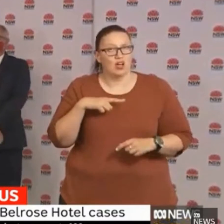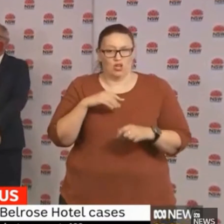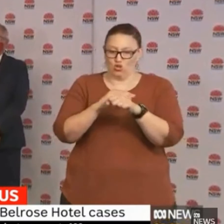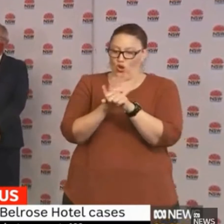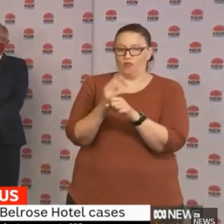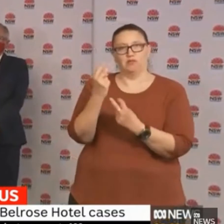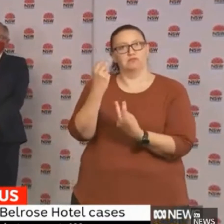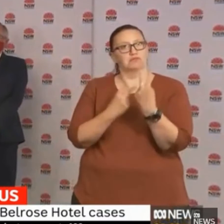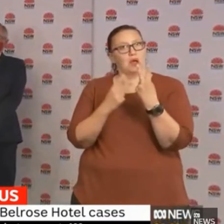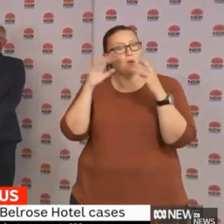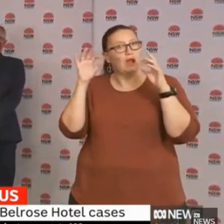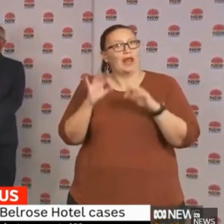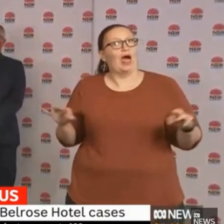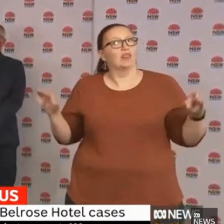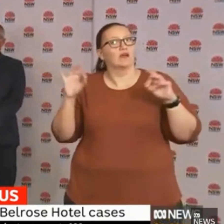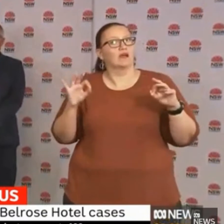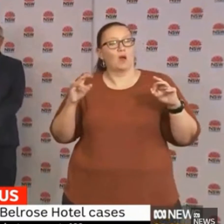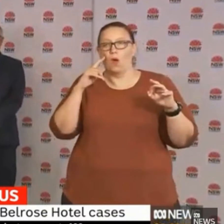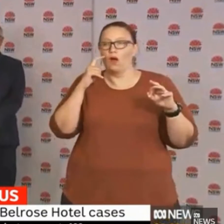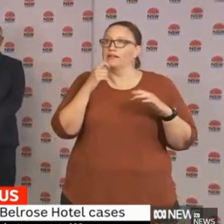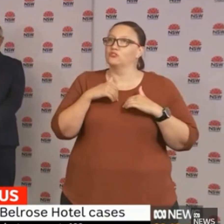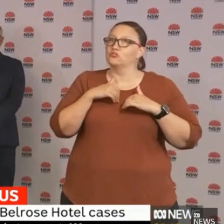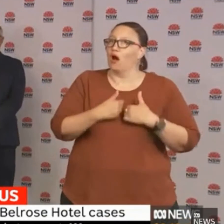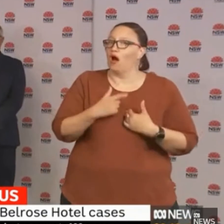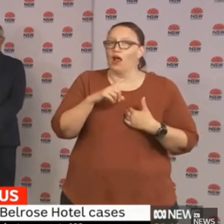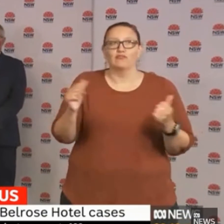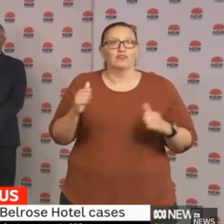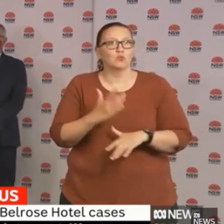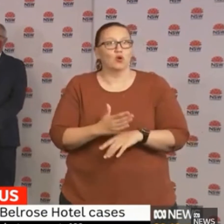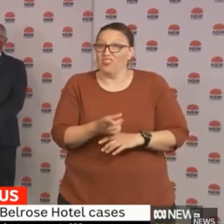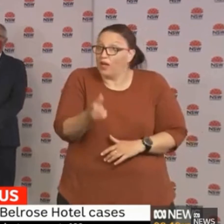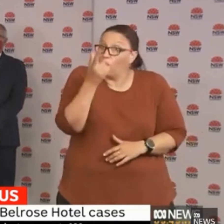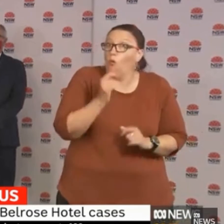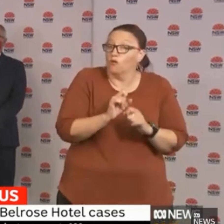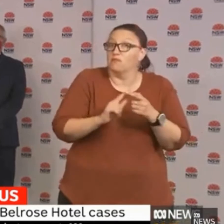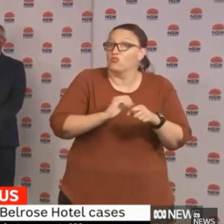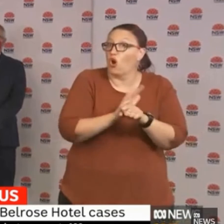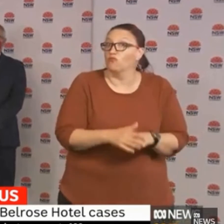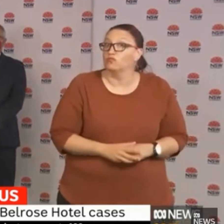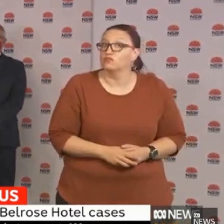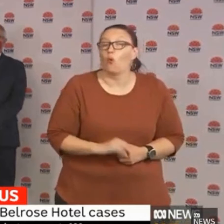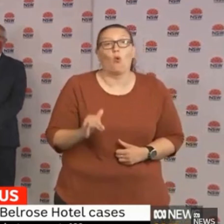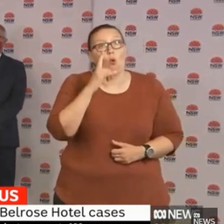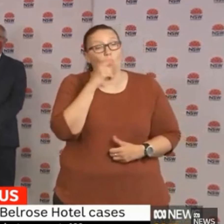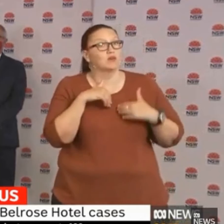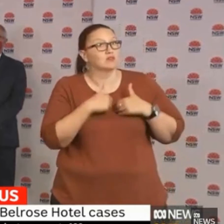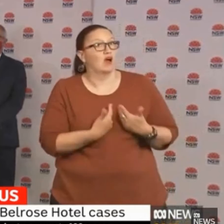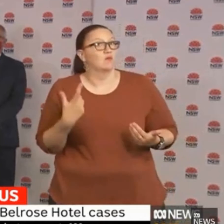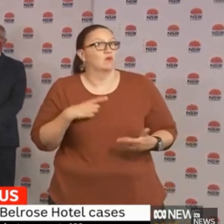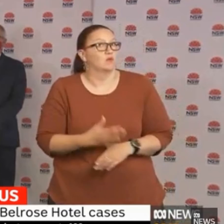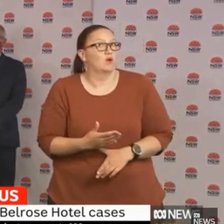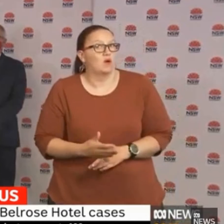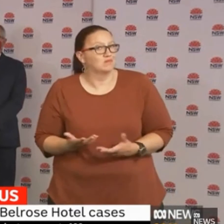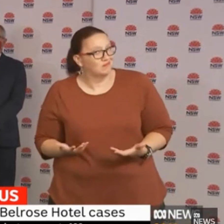and so if someone's feeling a little bit of a fatigued after a long shift at work, is that COVID or is it not?